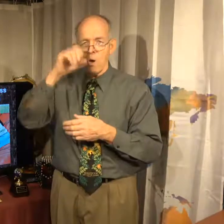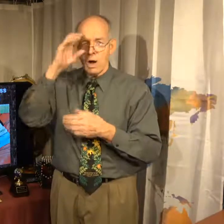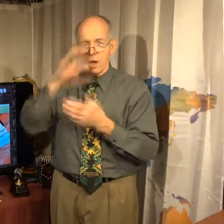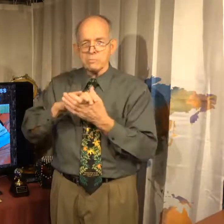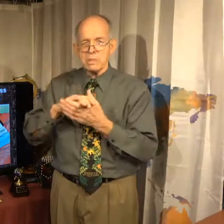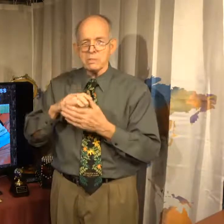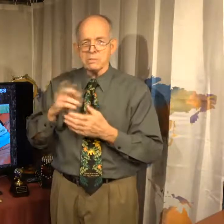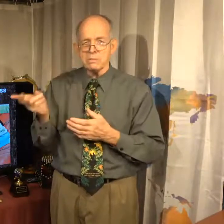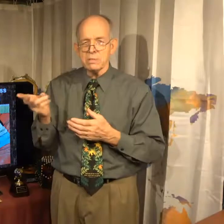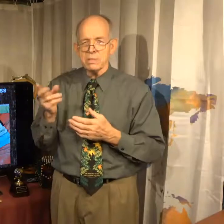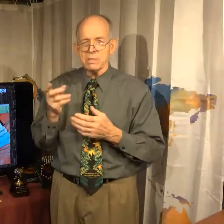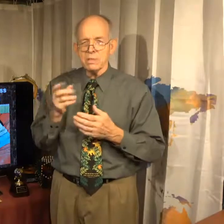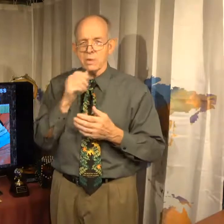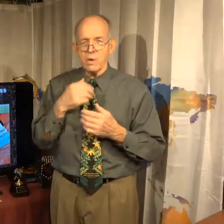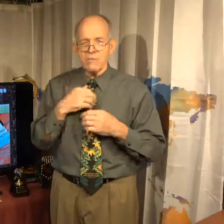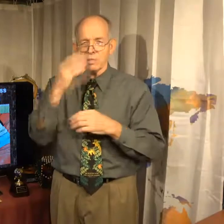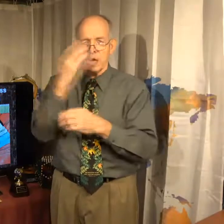Her husband, I have a son.